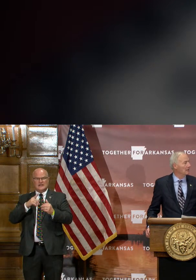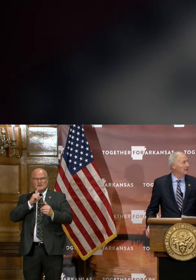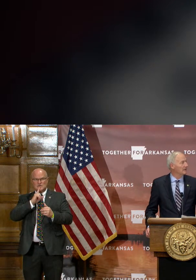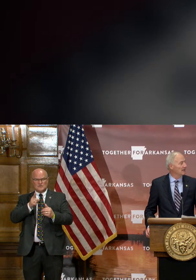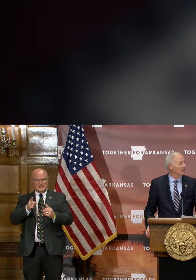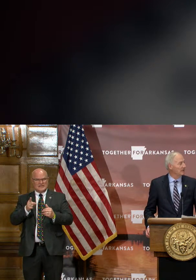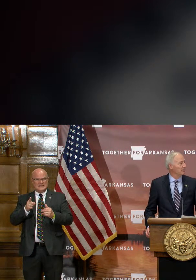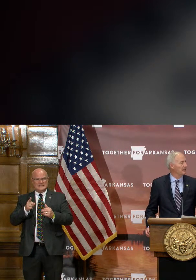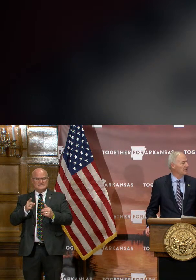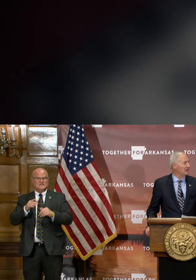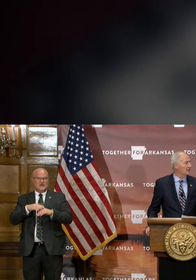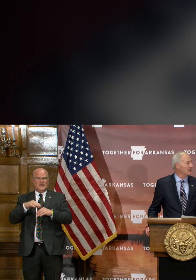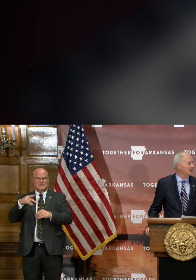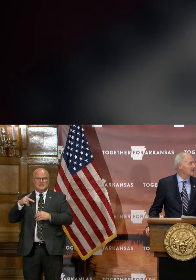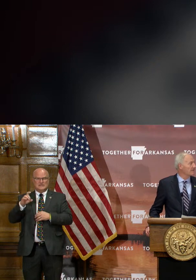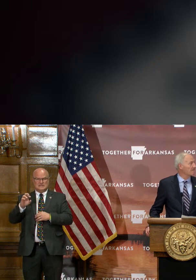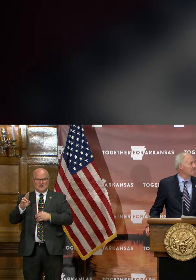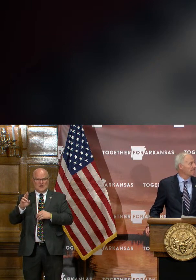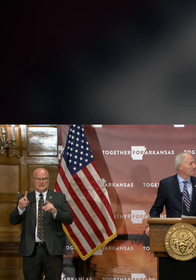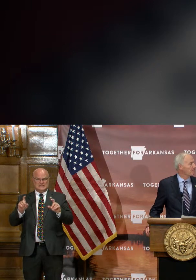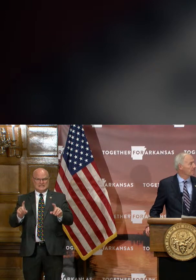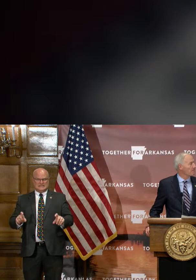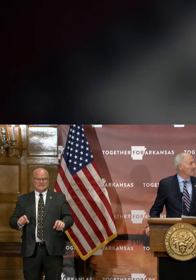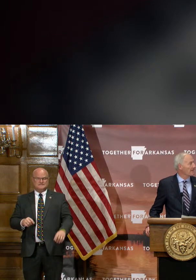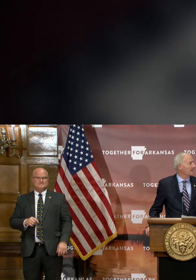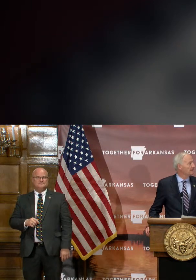were simply on the PCR test.